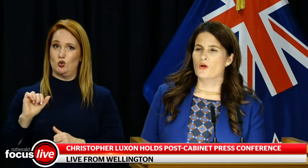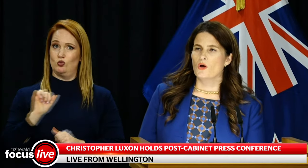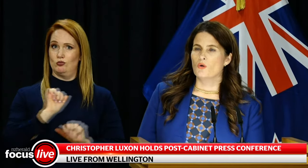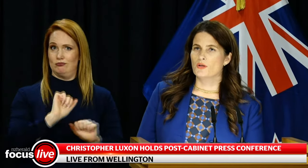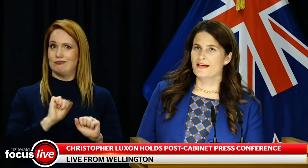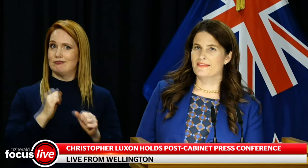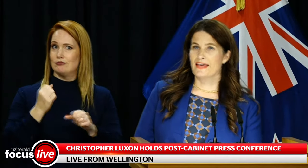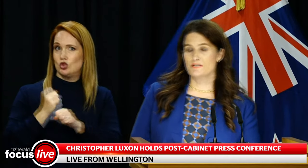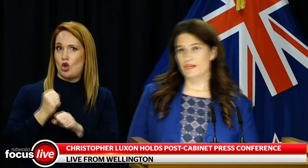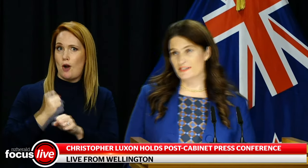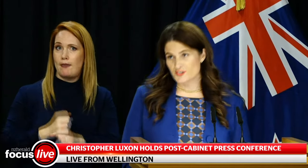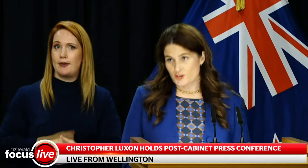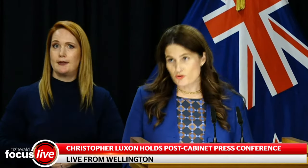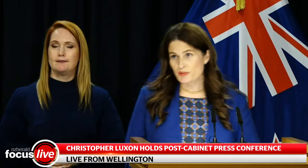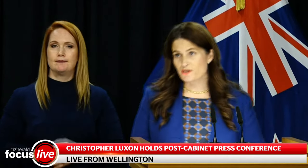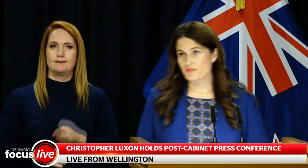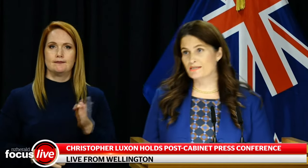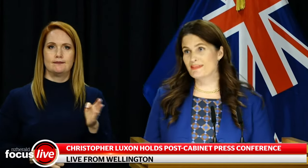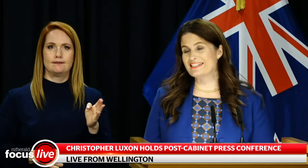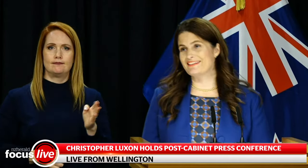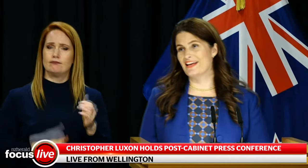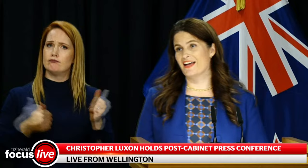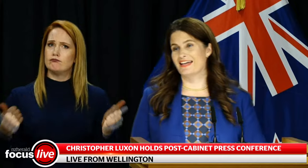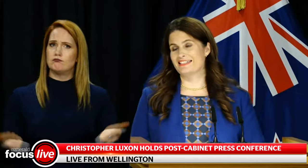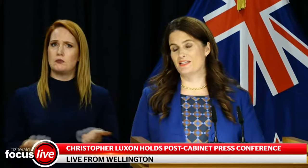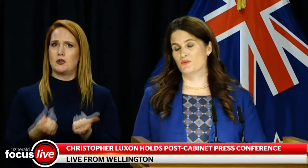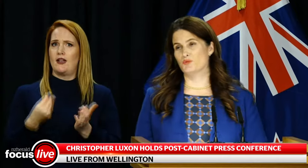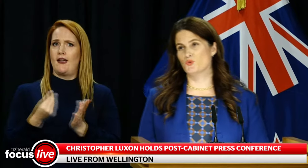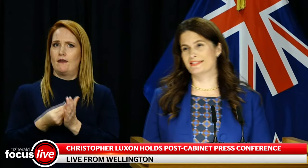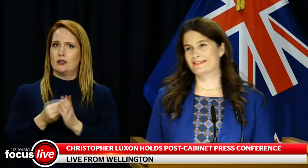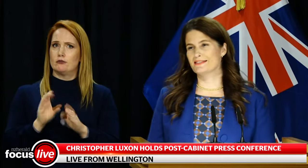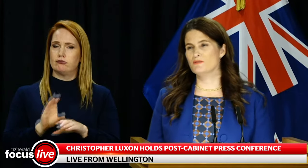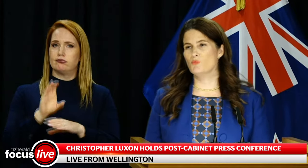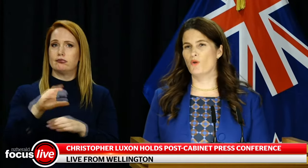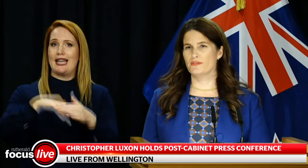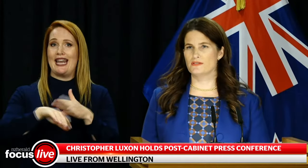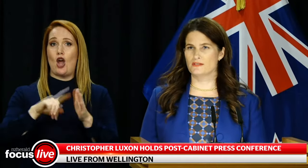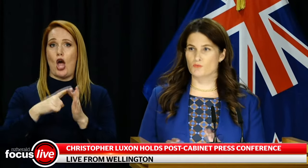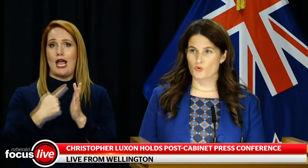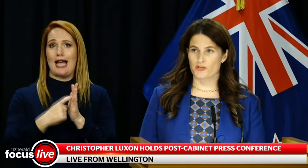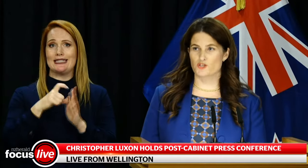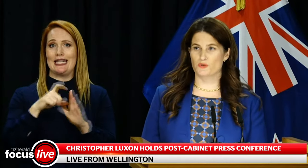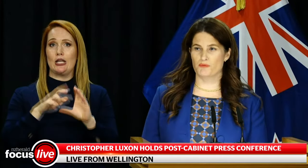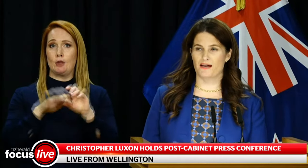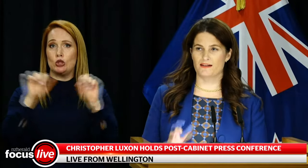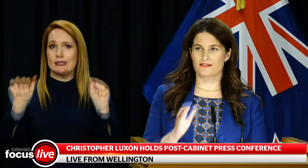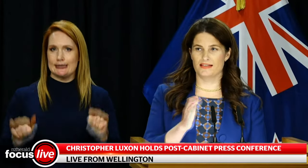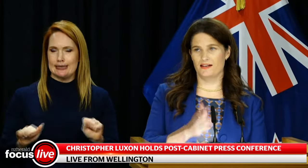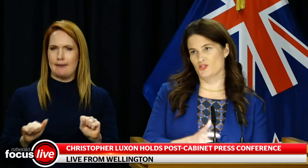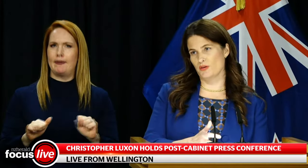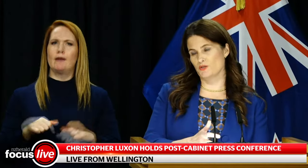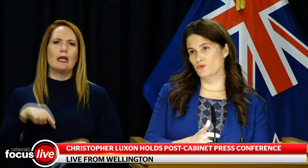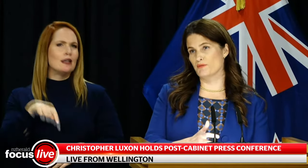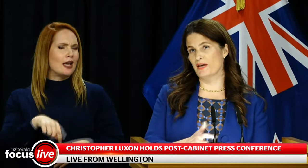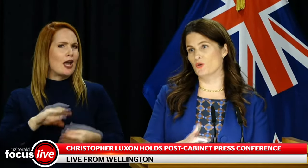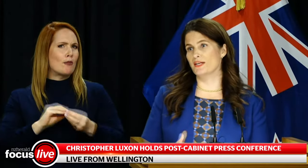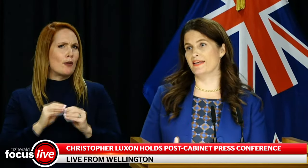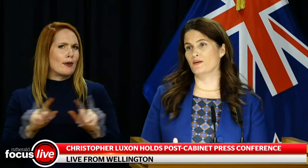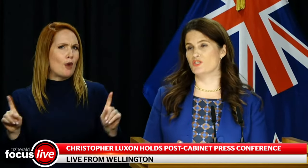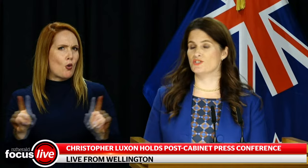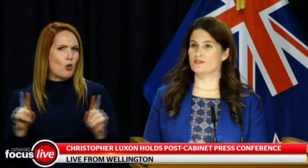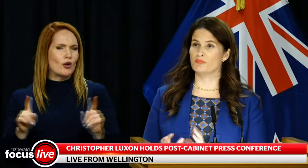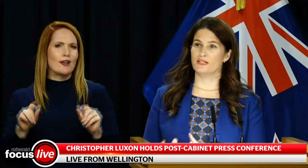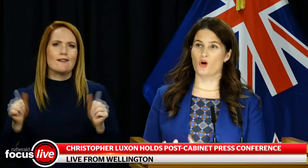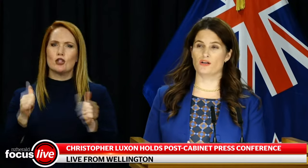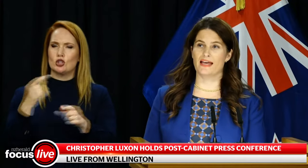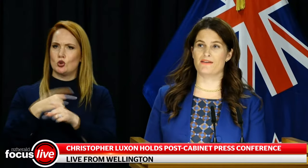area? Well, there has been considerable investment in the IRD computer system. What this is more an issue about is that issue I talked about earlier,